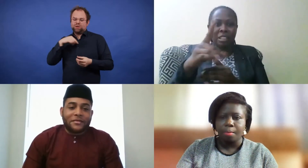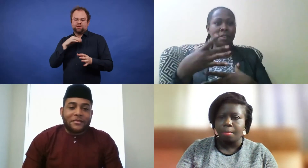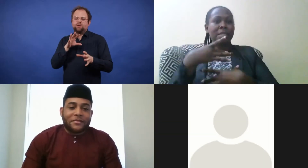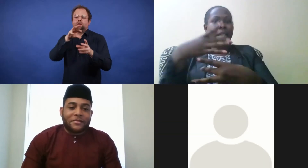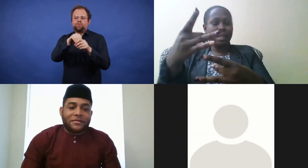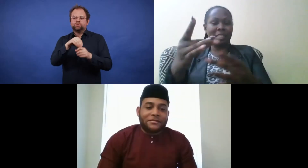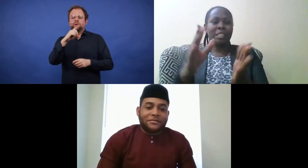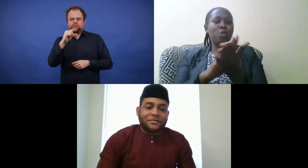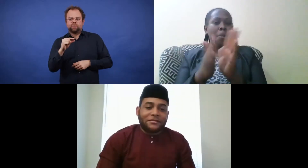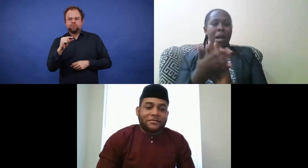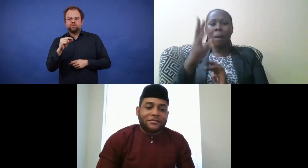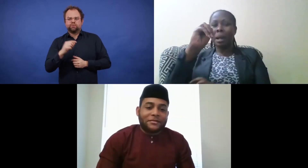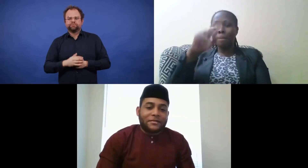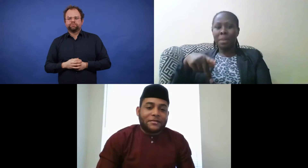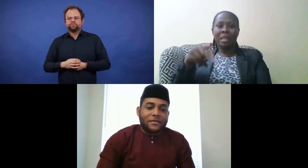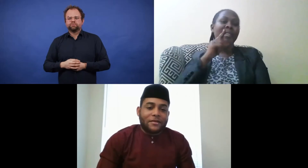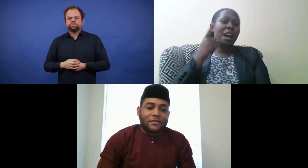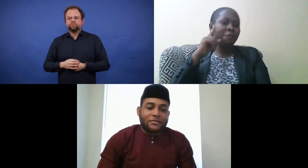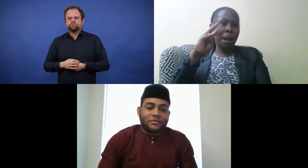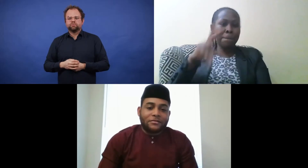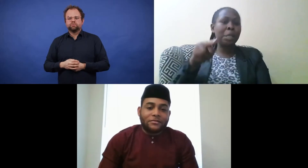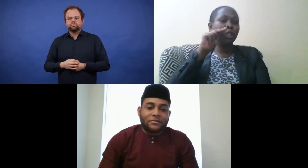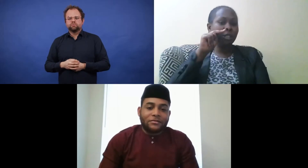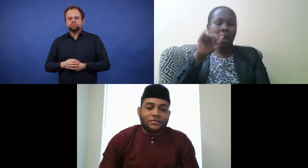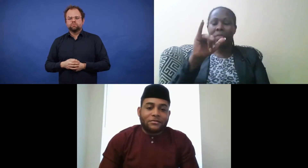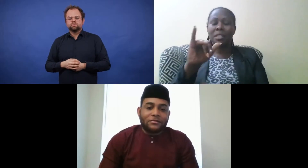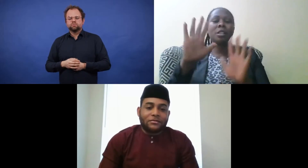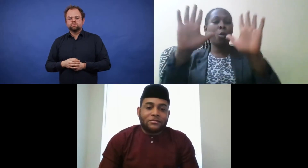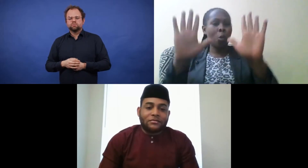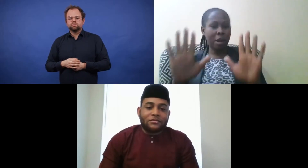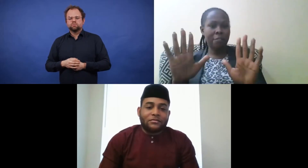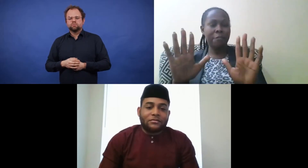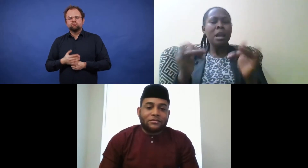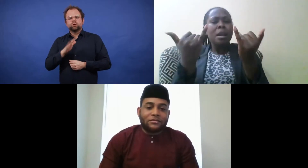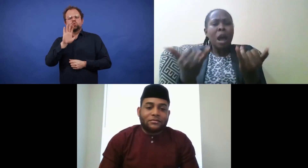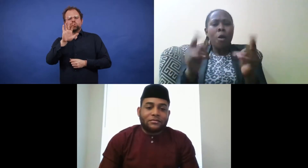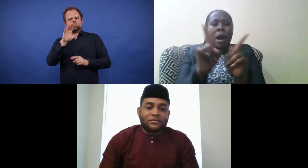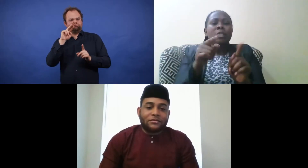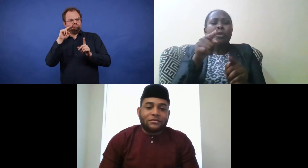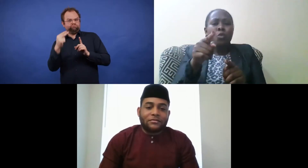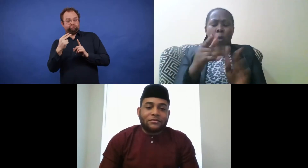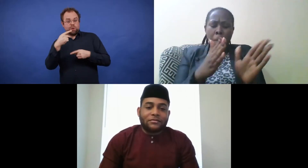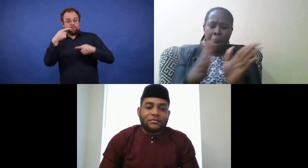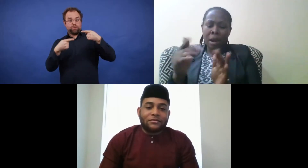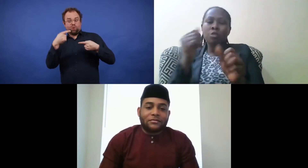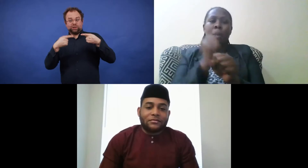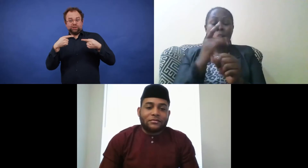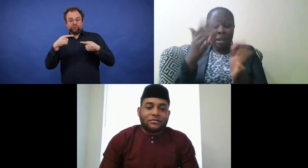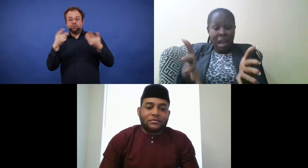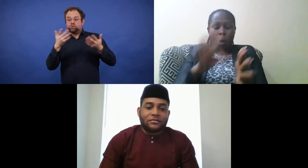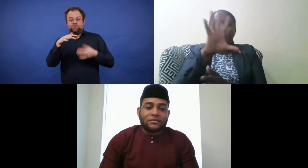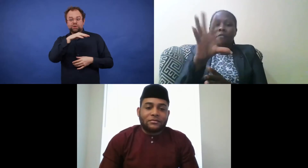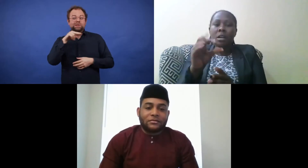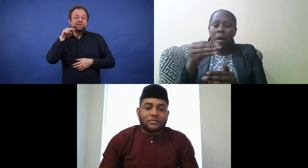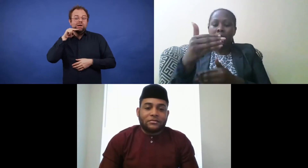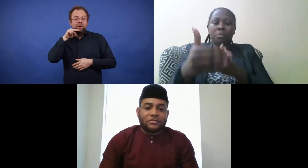I'm sure you have an interest, you're an aspirant, you want to campaign for a member of parliament in Nigeria.